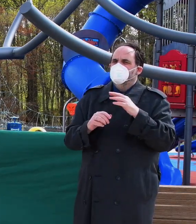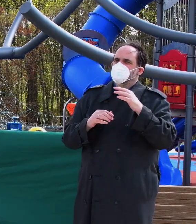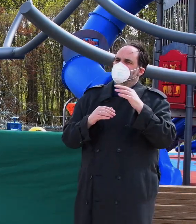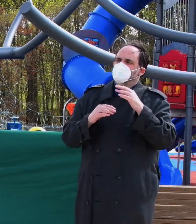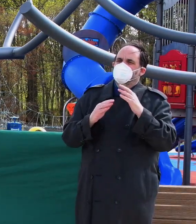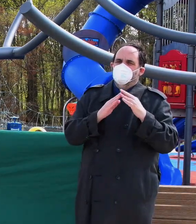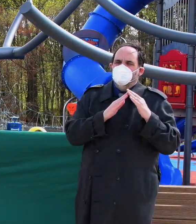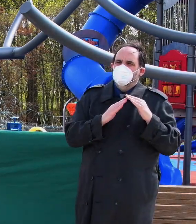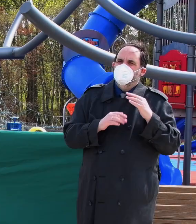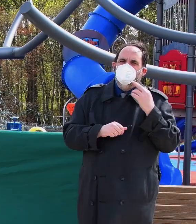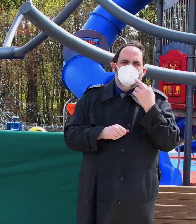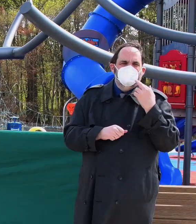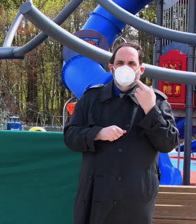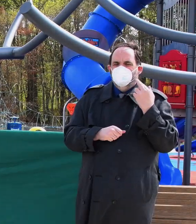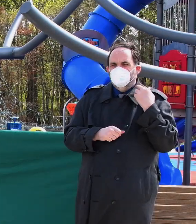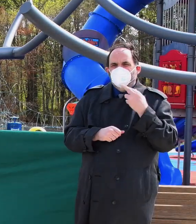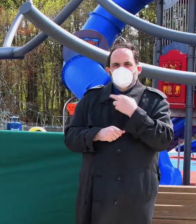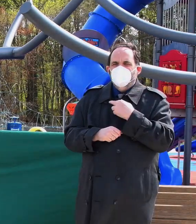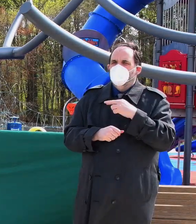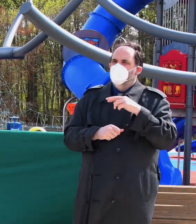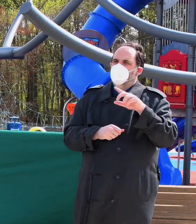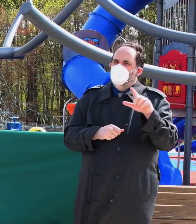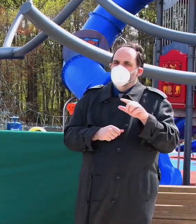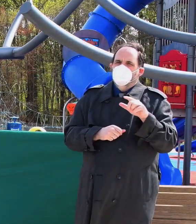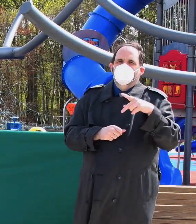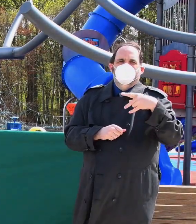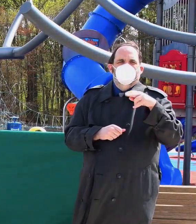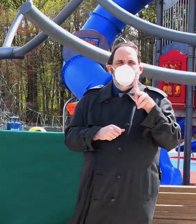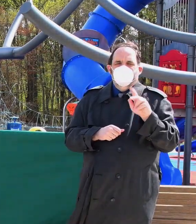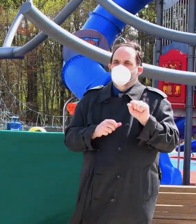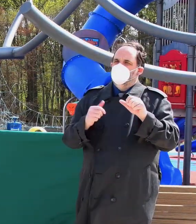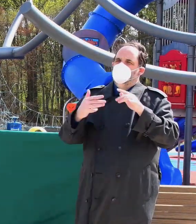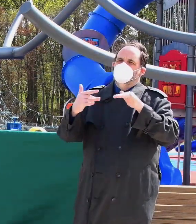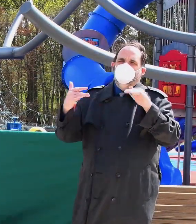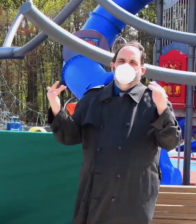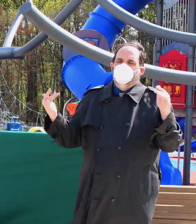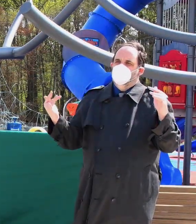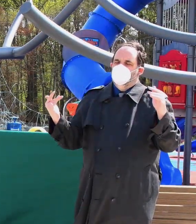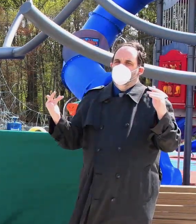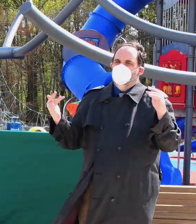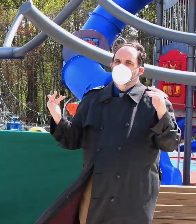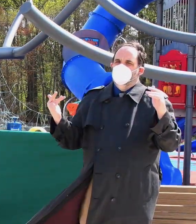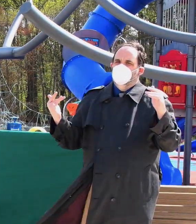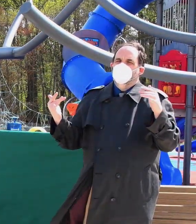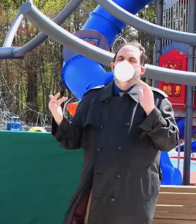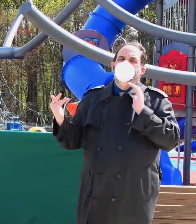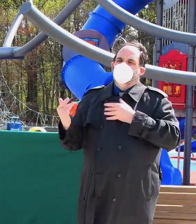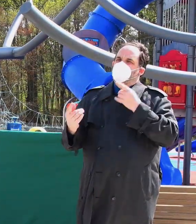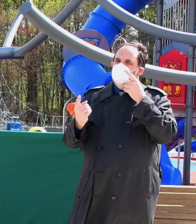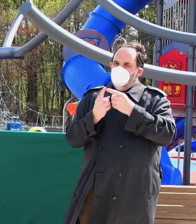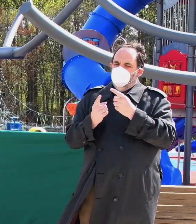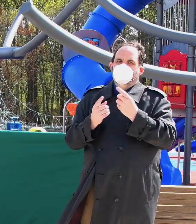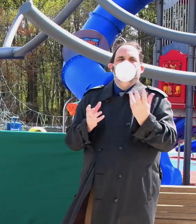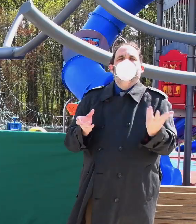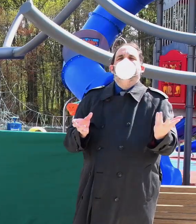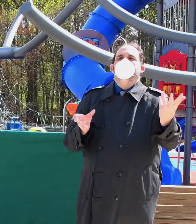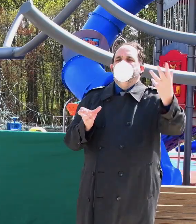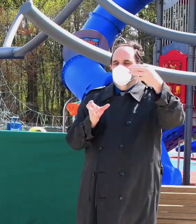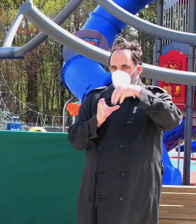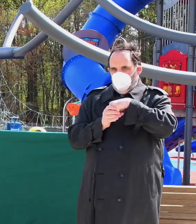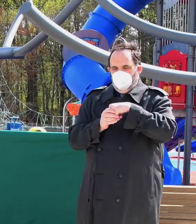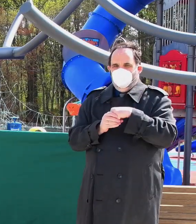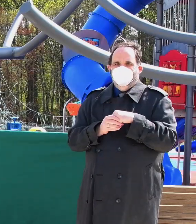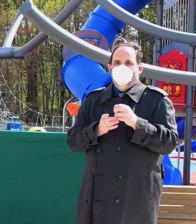restaurants, whether it's at libraries, or whether it's at parks, we're all about finding